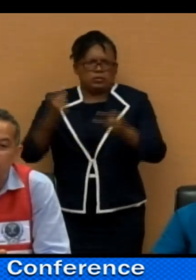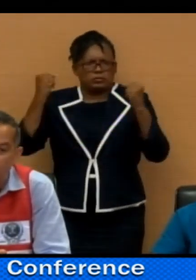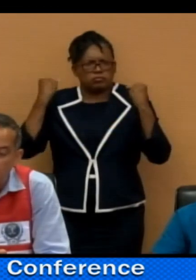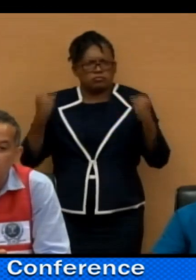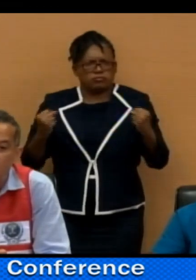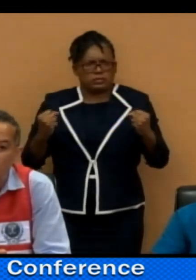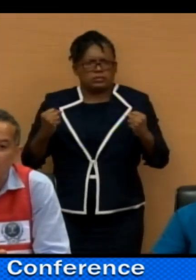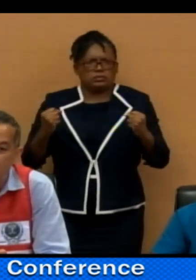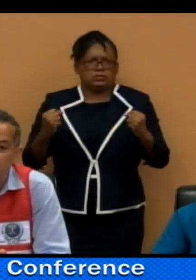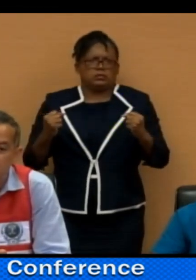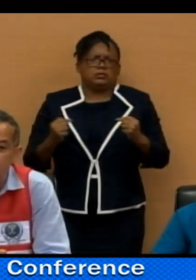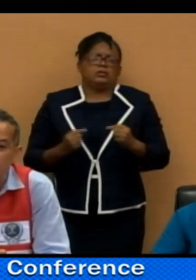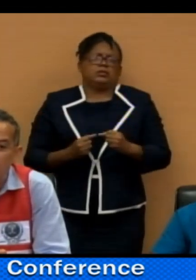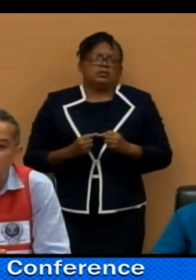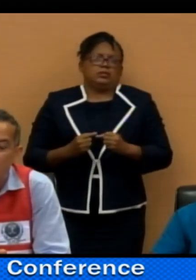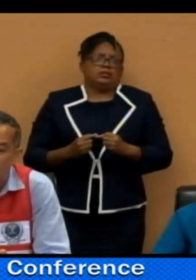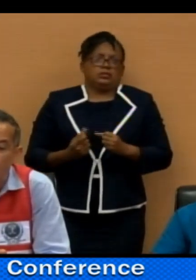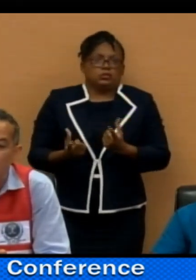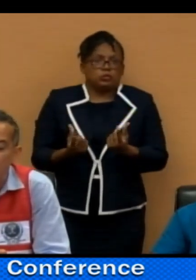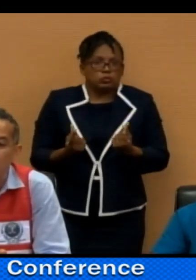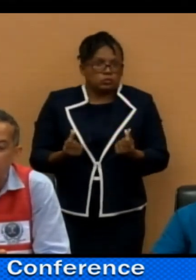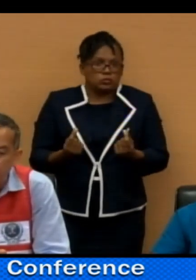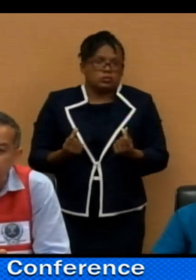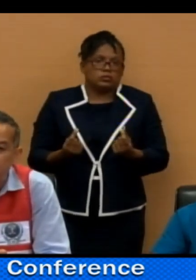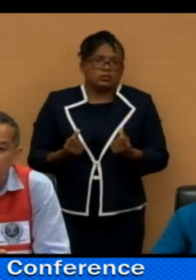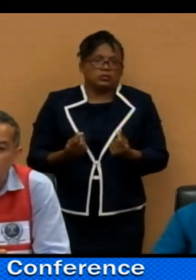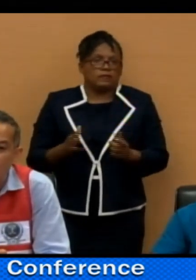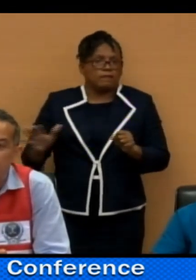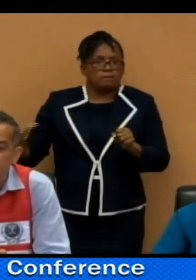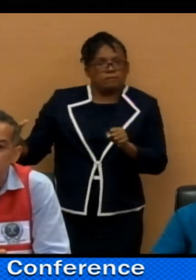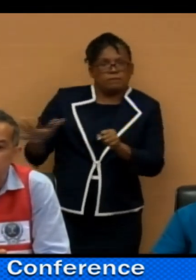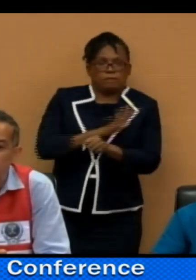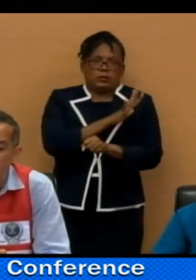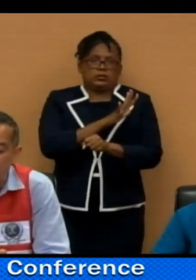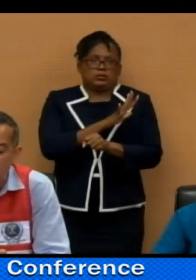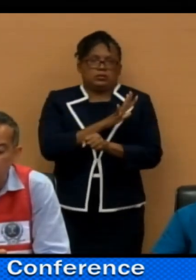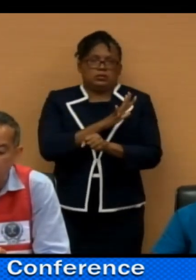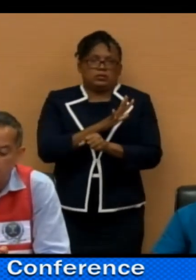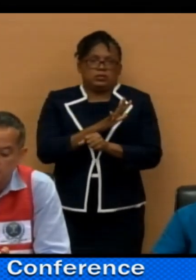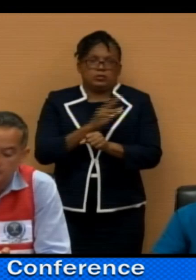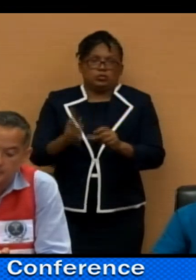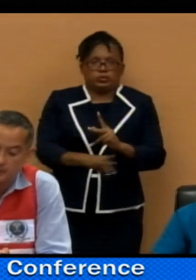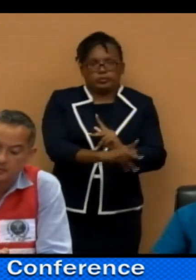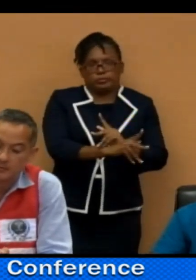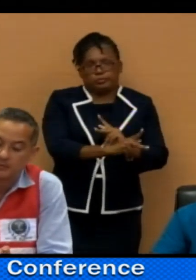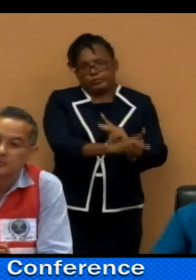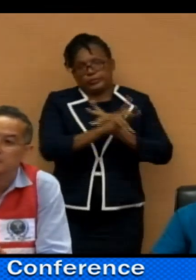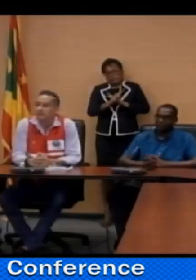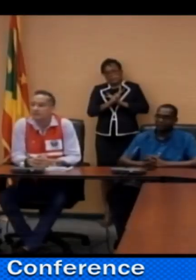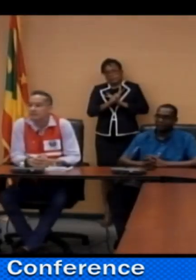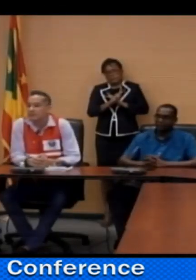to the fullest wherever necessary in order to protect our citizens of Grenada.